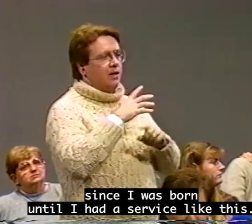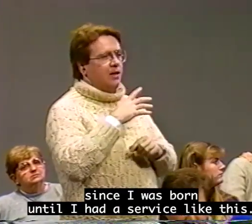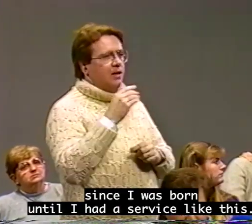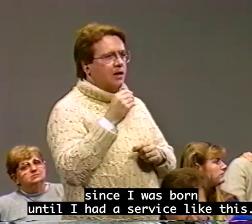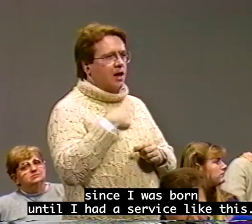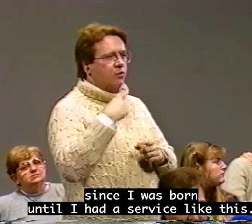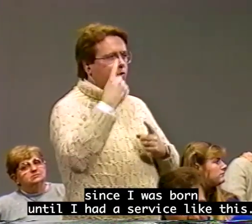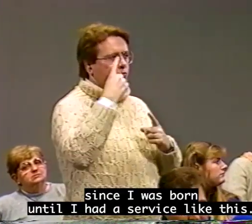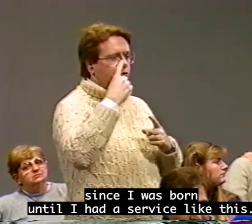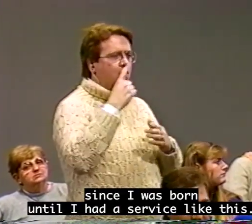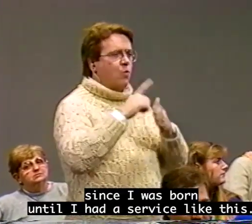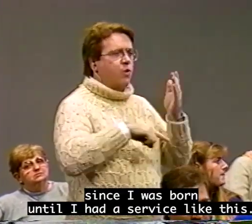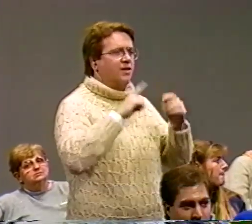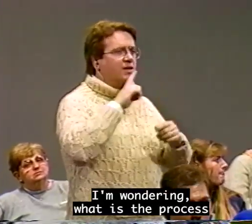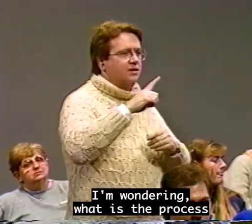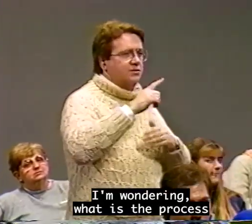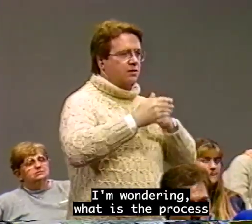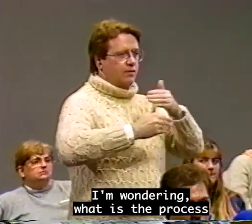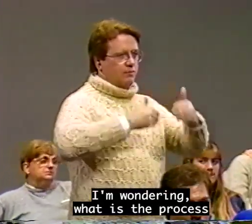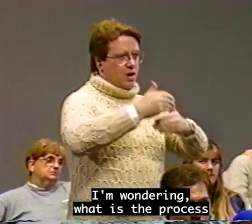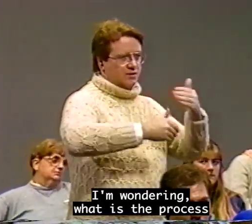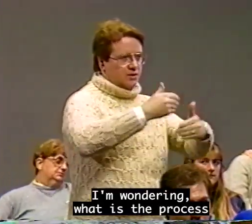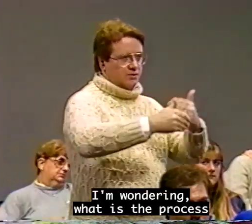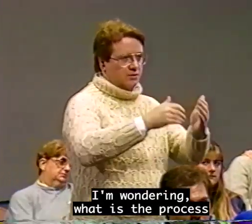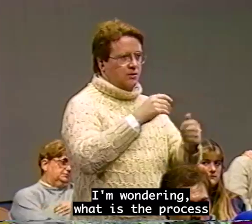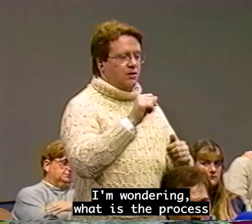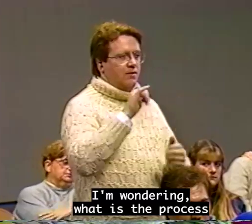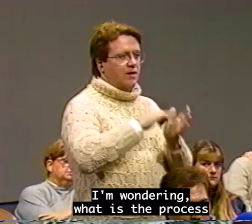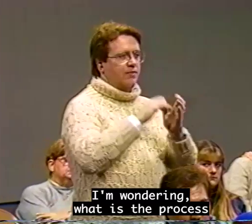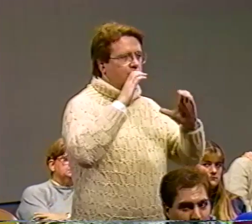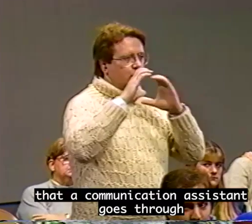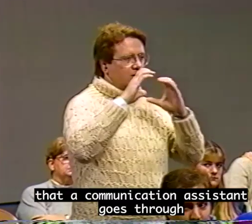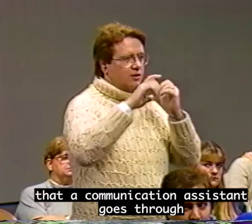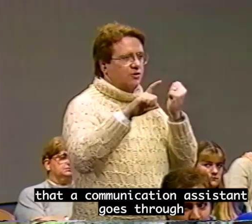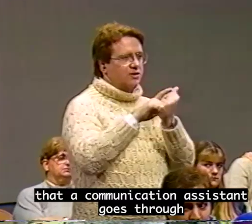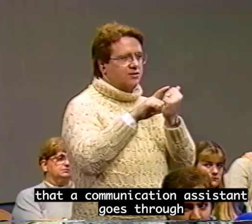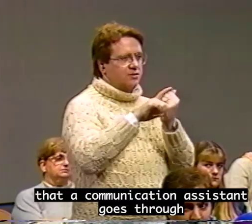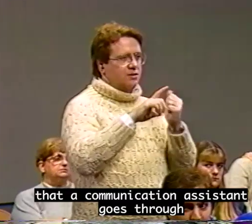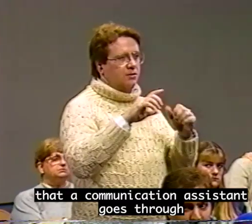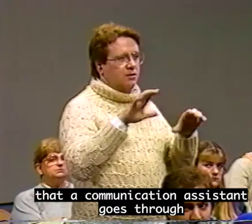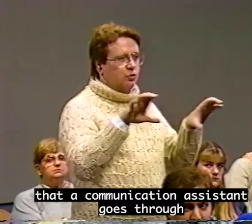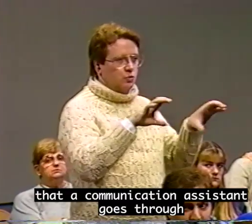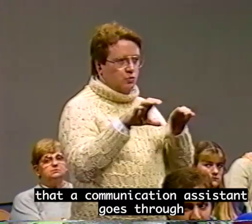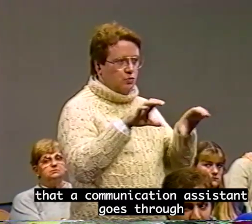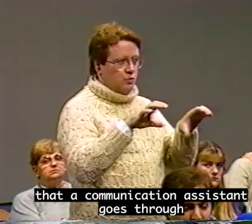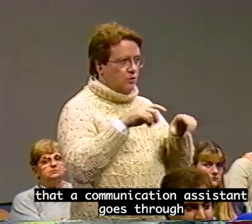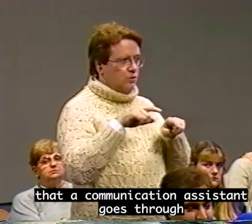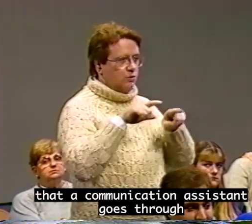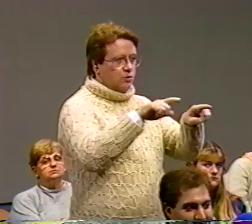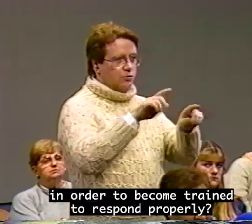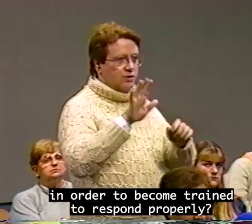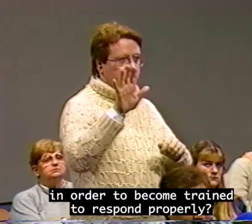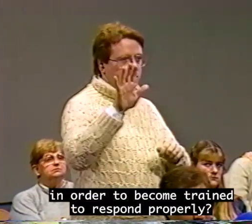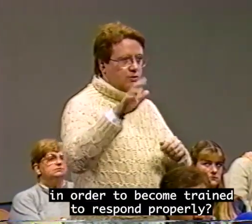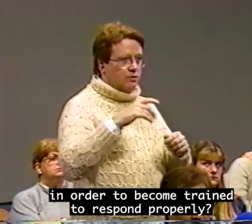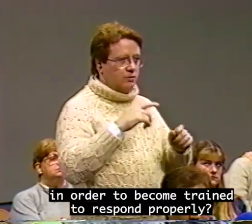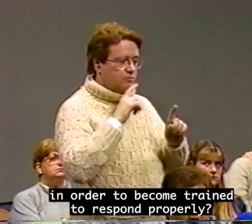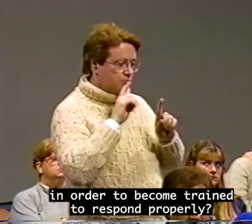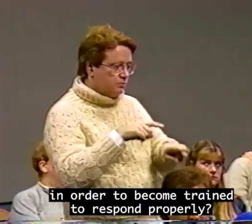until I had a service like this. I'm wondering, what is the process that a communication assistant goes through in order